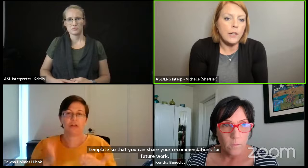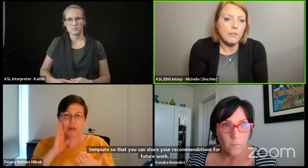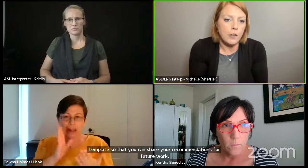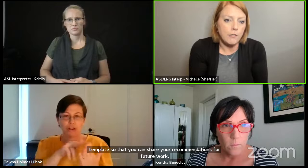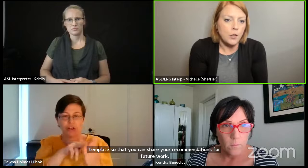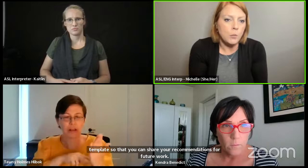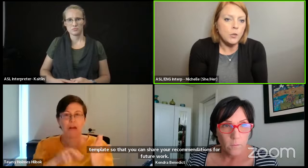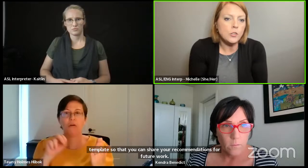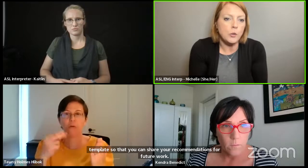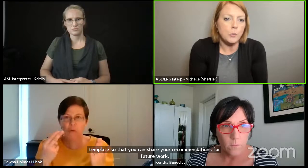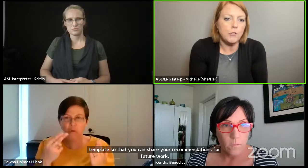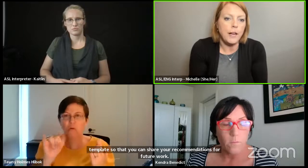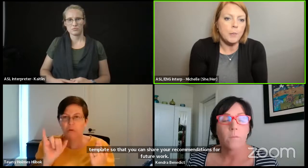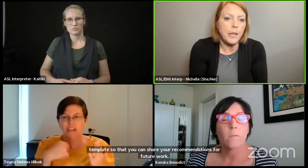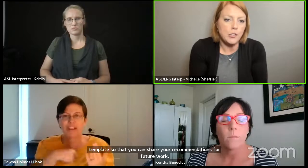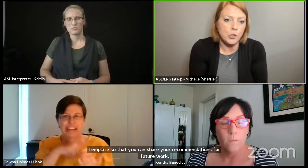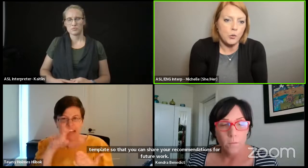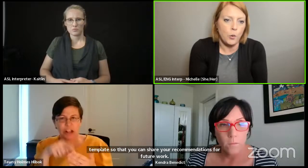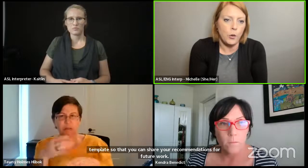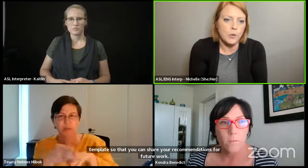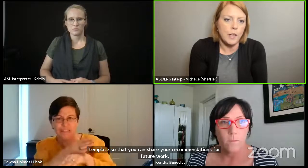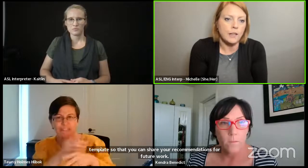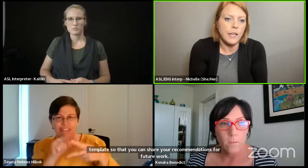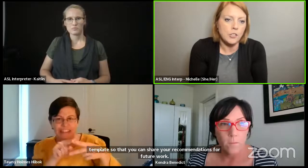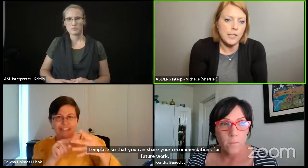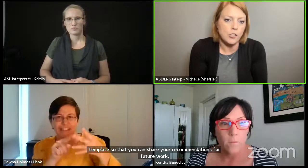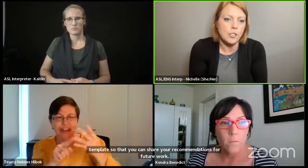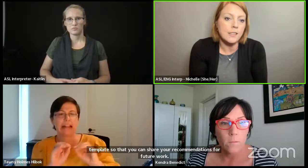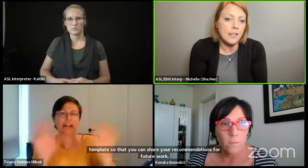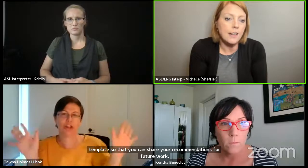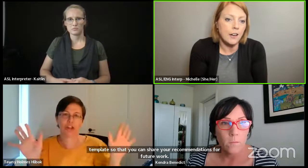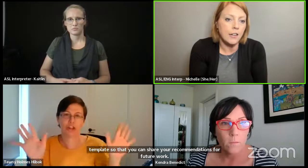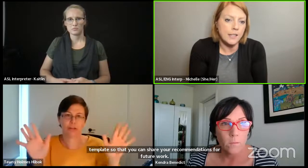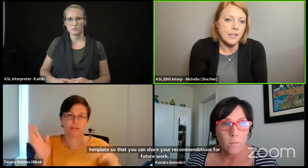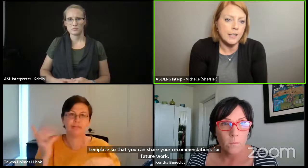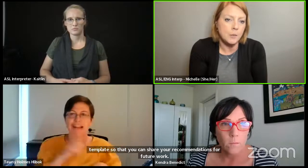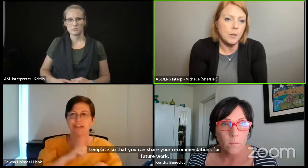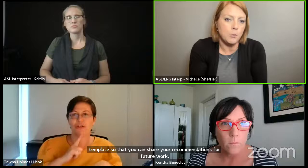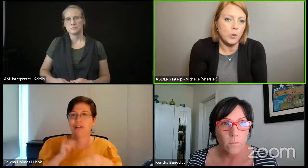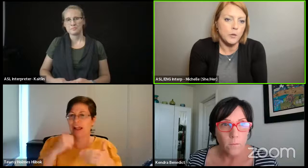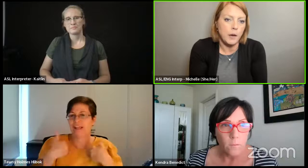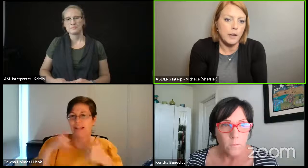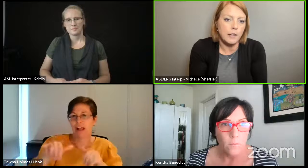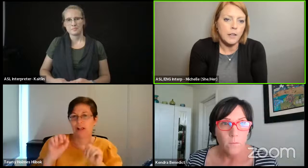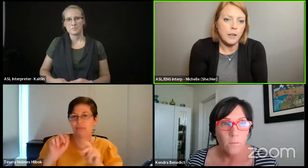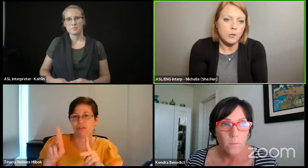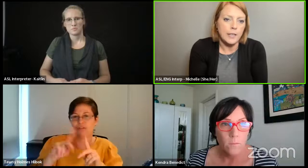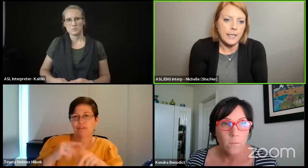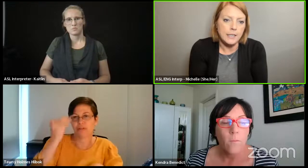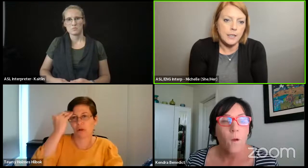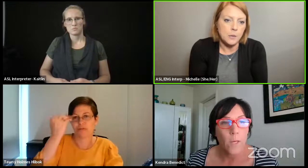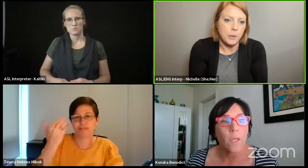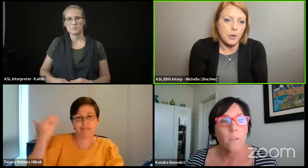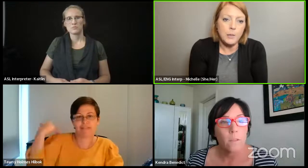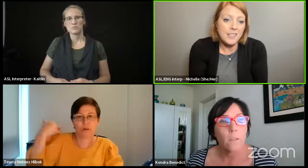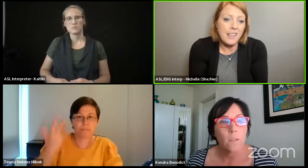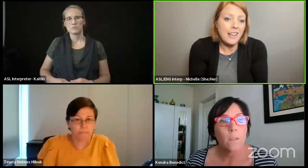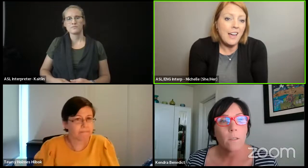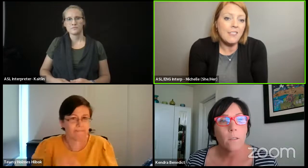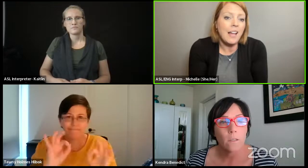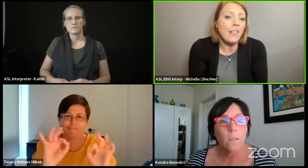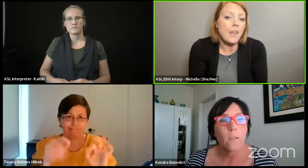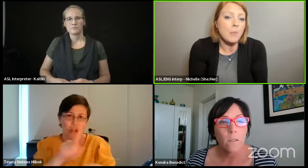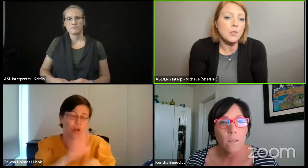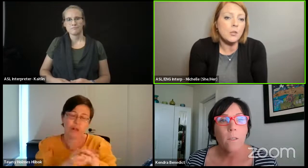you, is already very valuable to provide a picture for those on the legislature to see the areas that need to be improved upon related to this bill, because